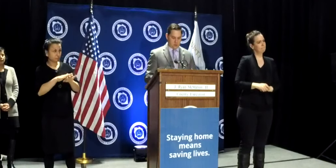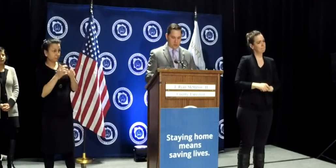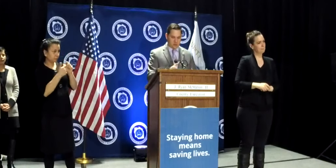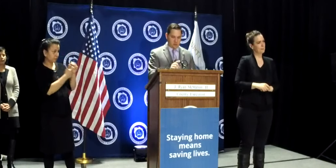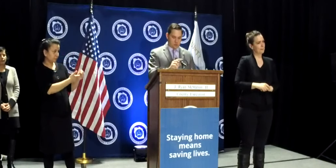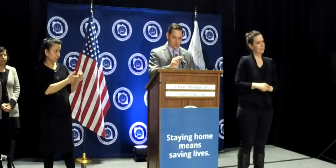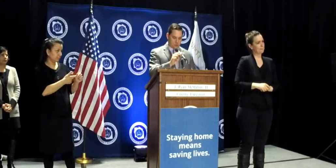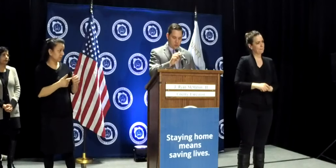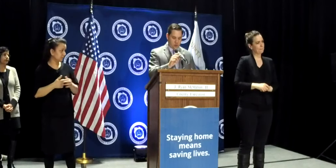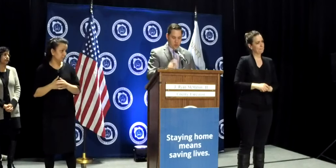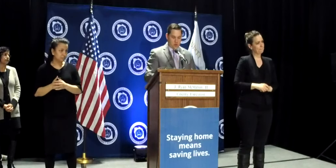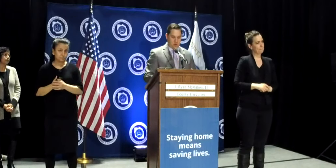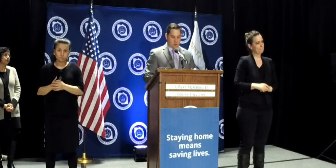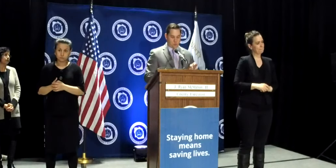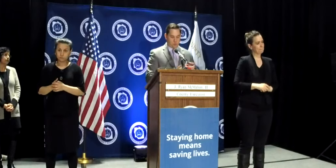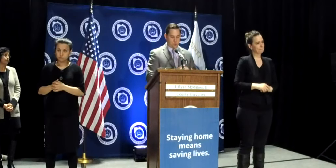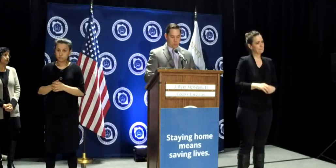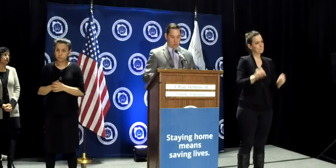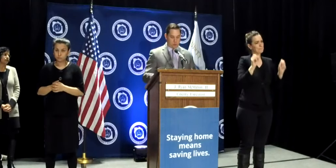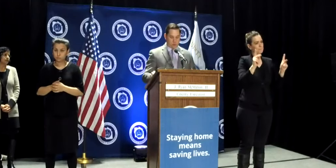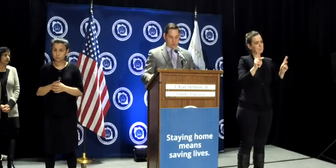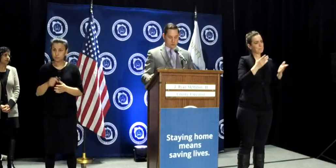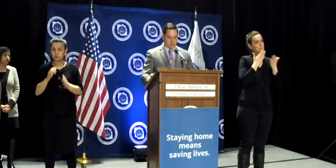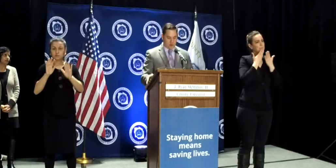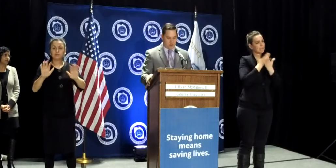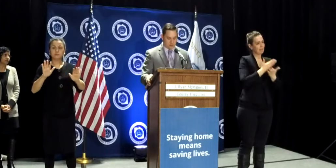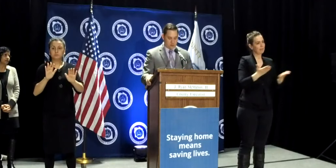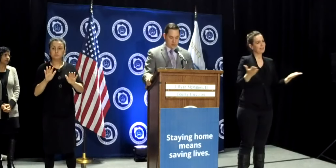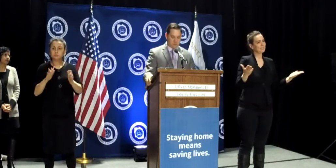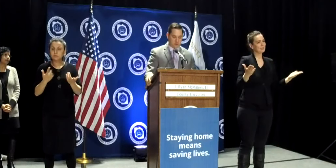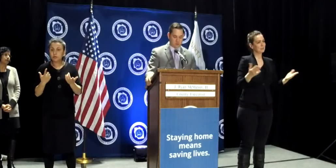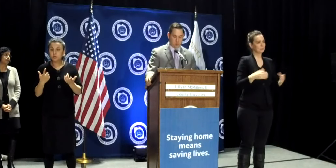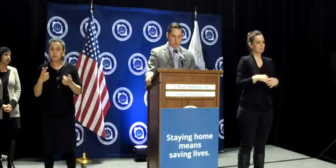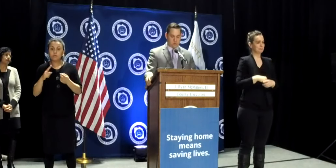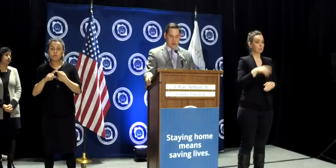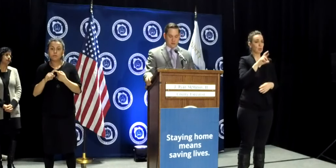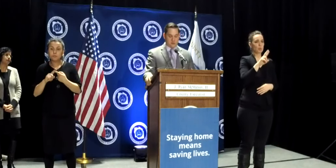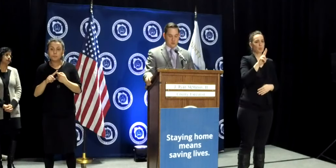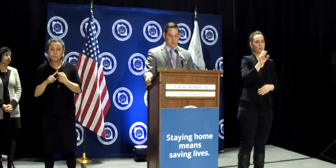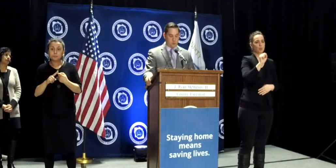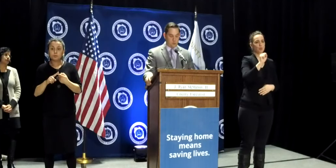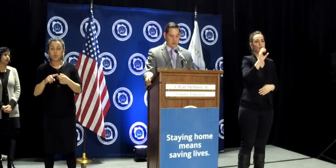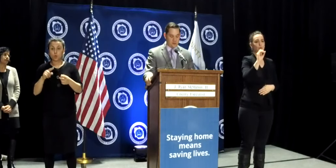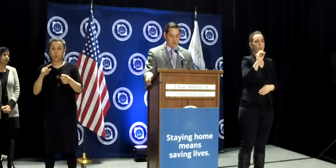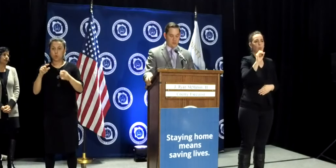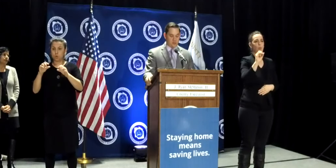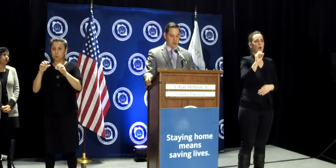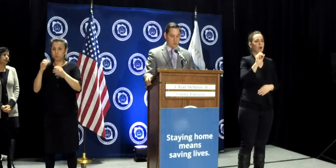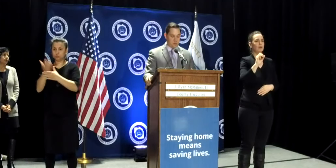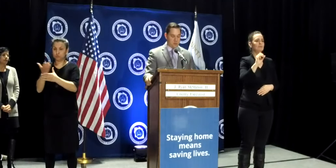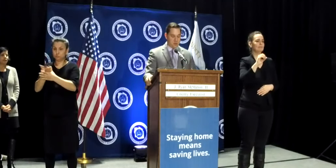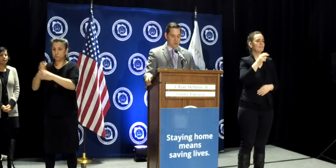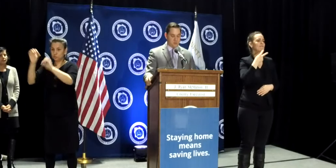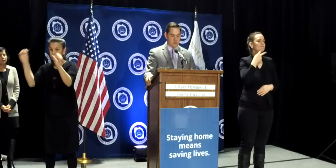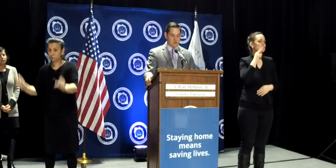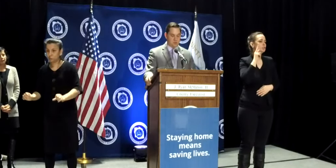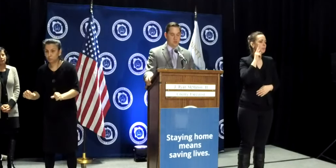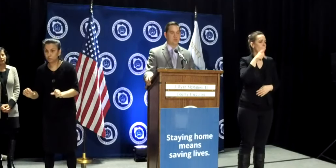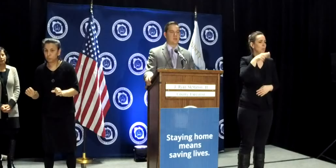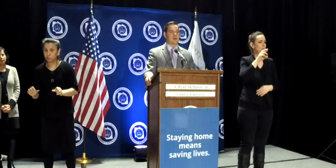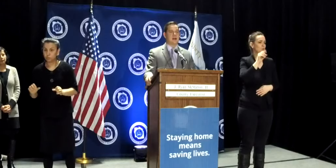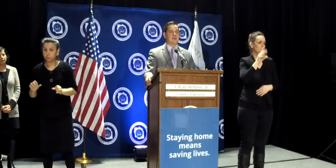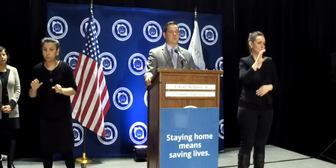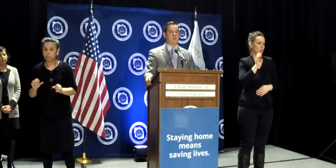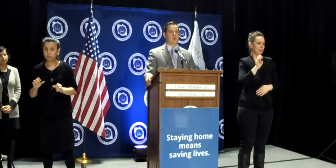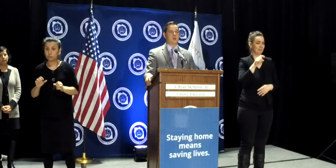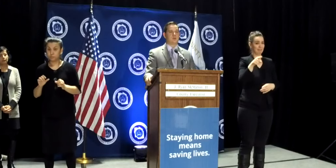Okay, quick thank you to Russo Produce. They donated fresh produce boxes to the food bank, Salvation Army, the Rescue